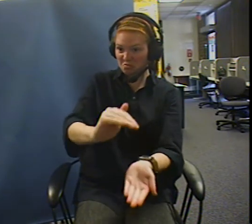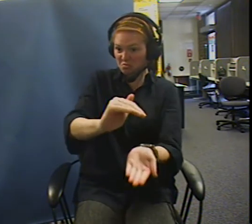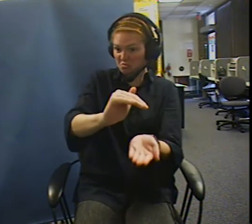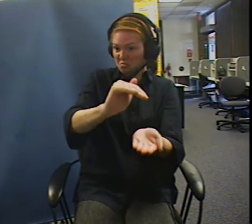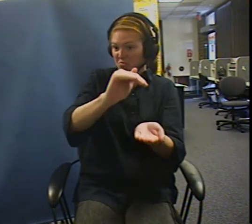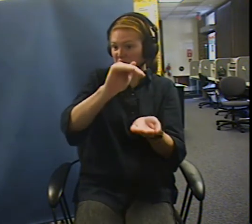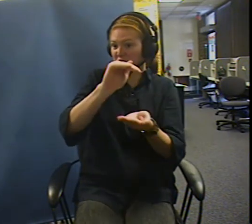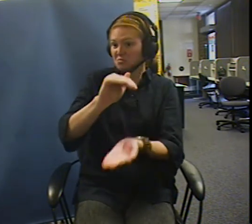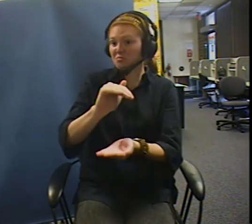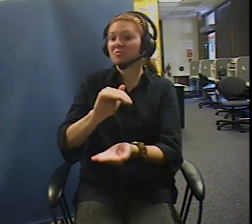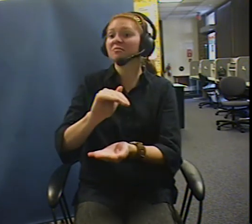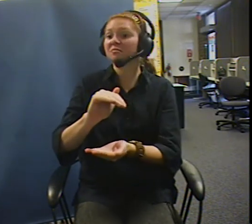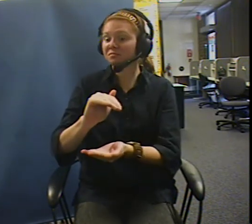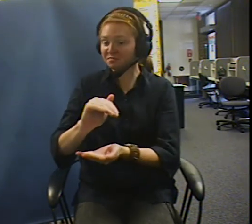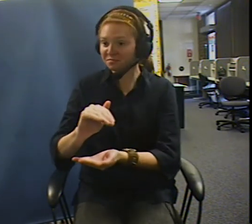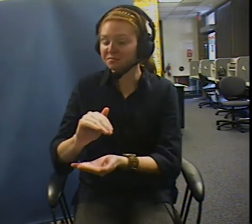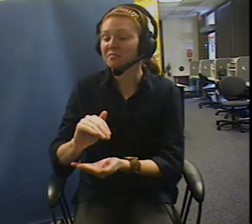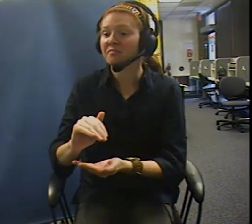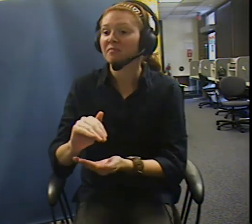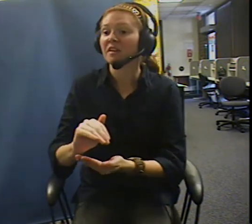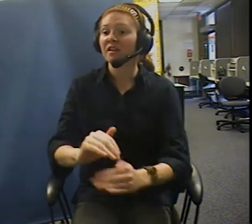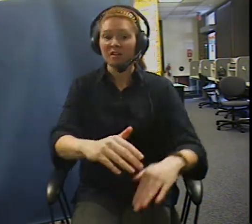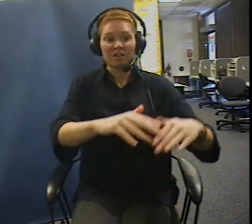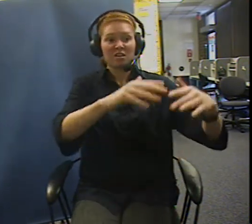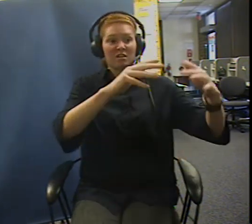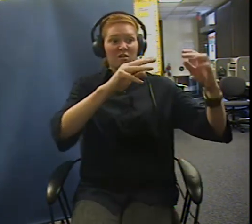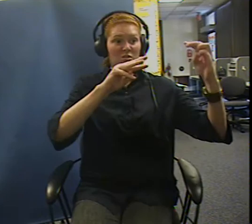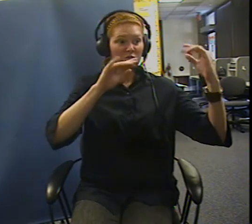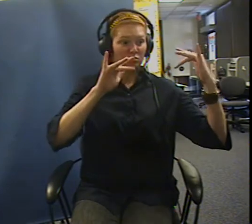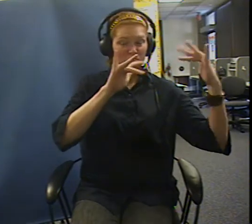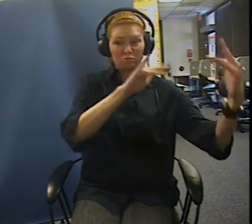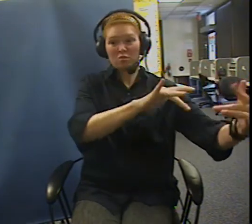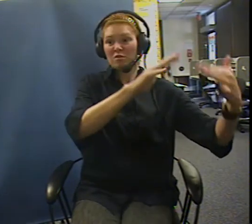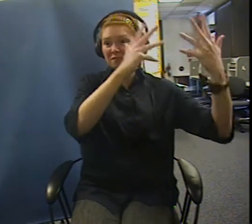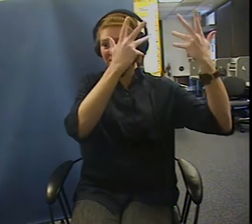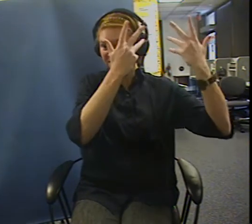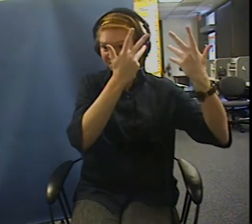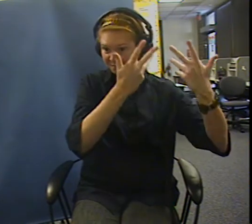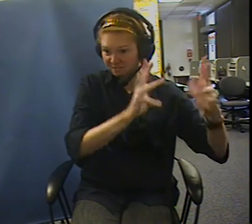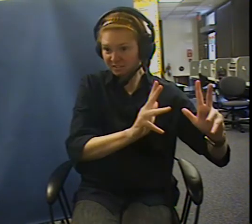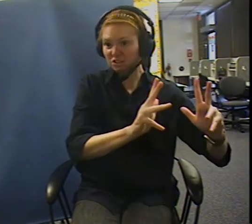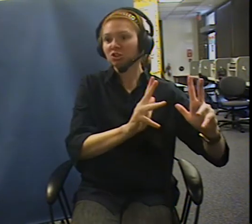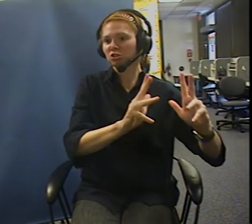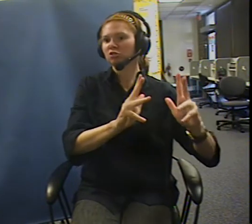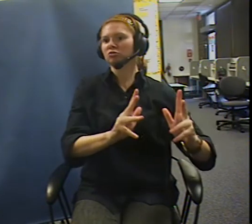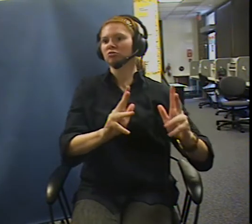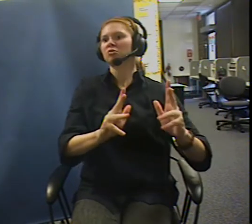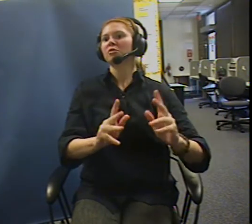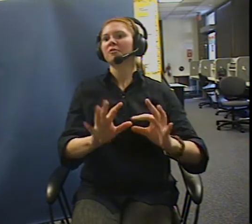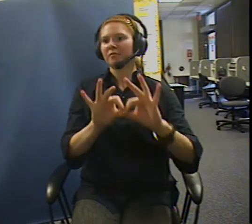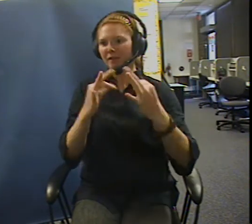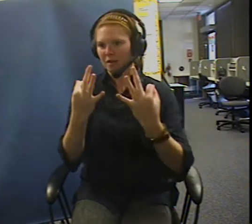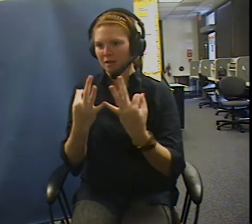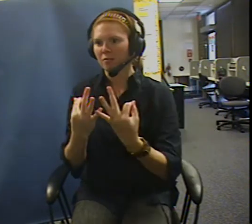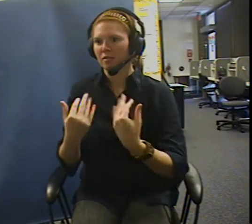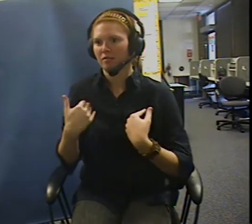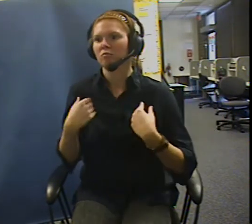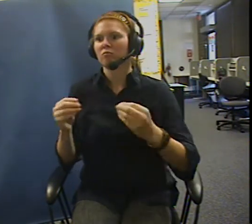families had savings to spend on housing as well as other consumer goods. From 1940 to